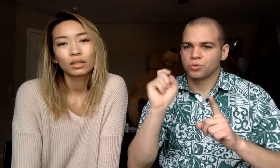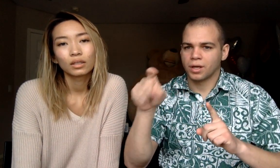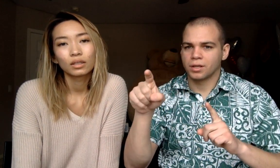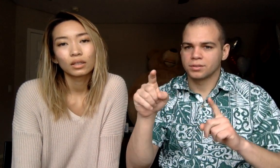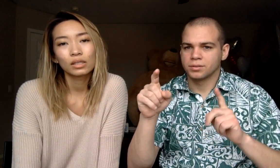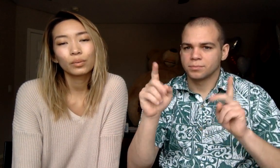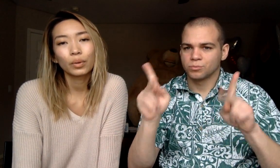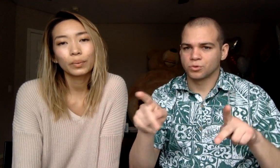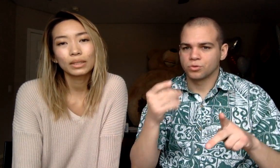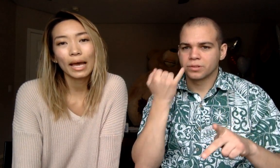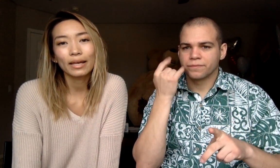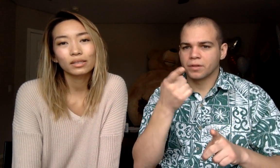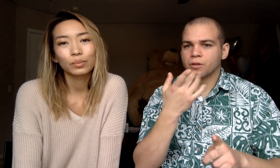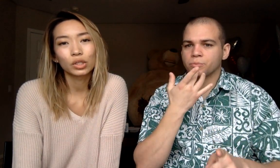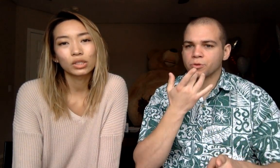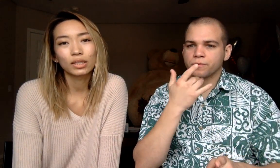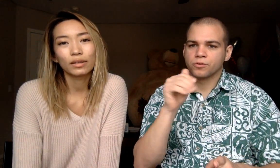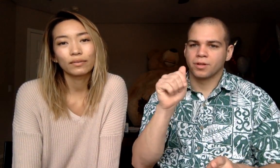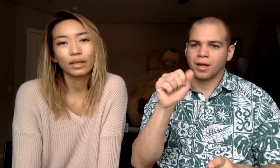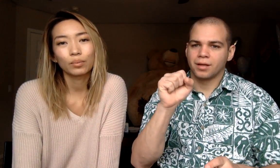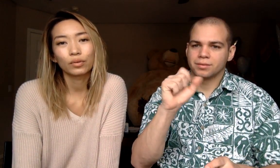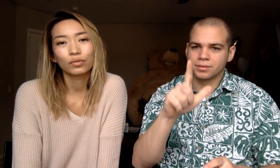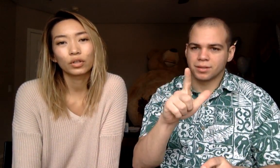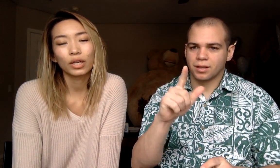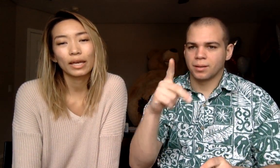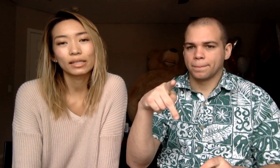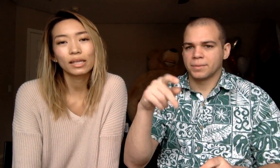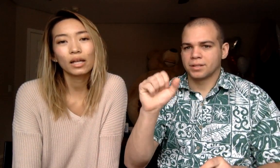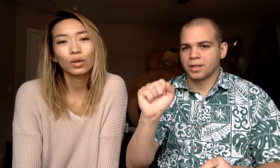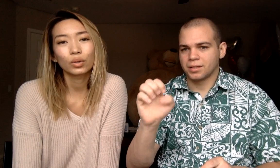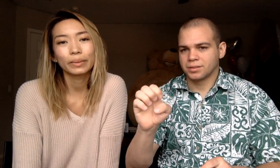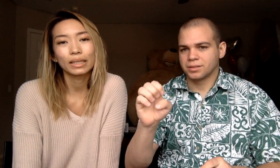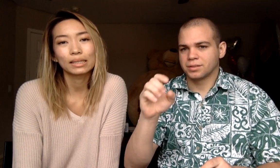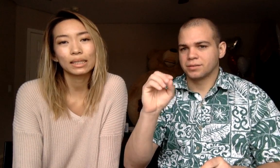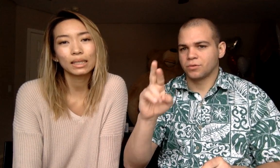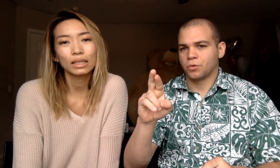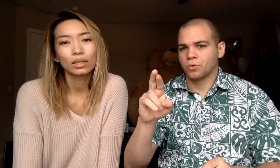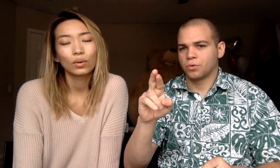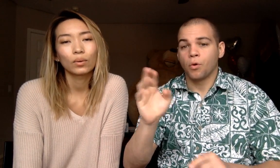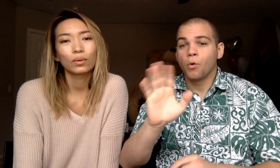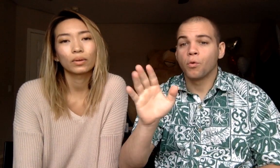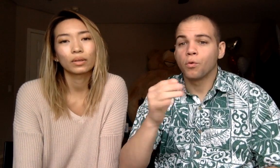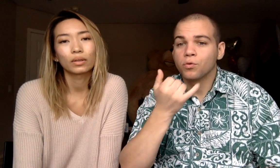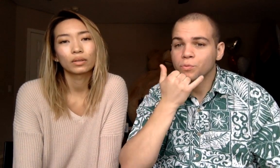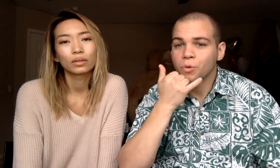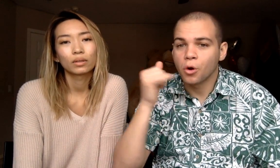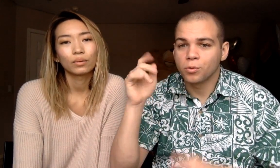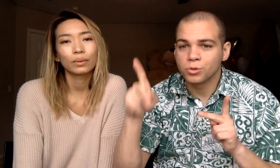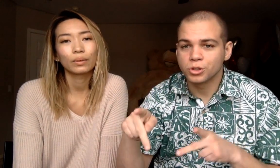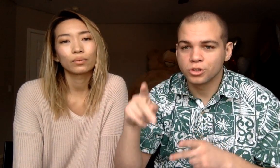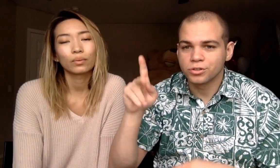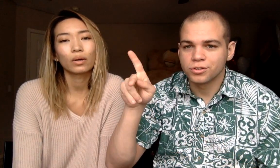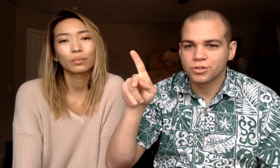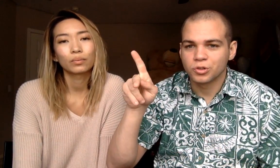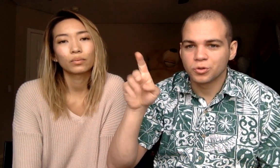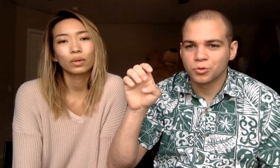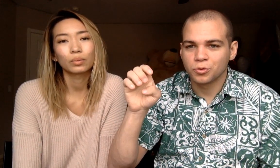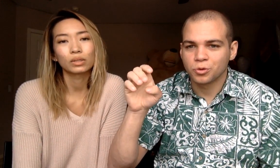is it appropriate to ask a person if they prefer ASL or PSE, or wait, wrong person.